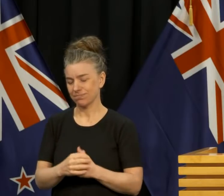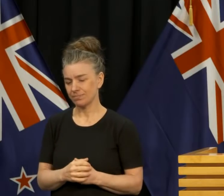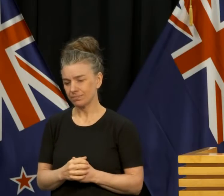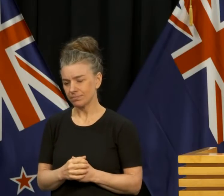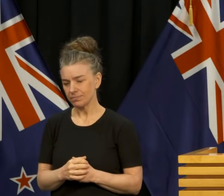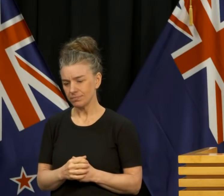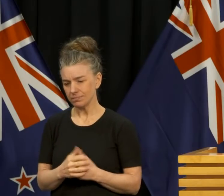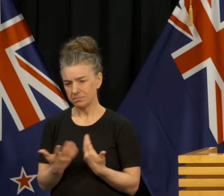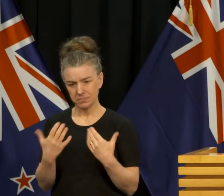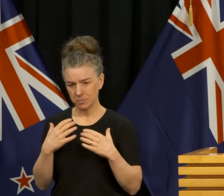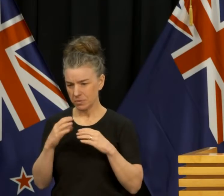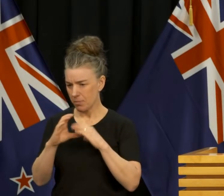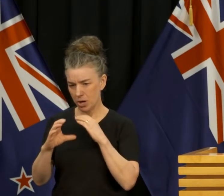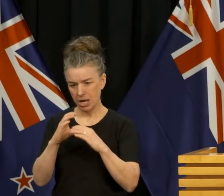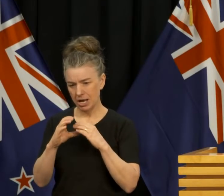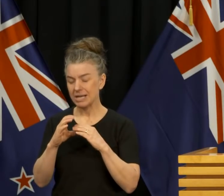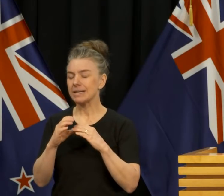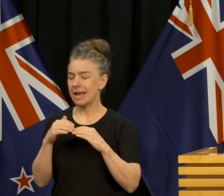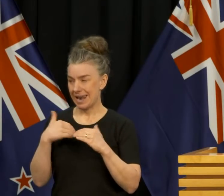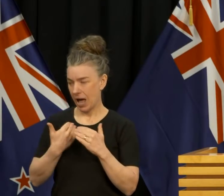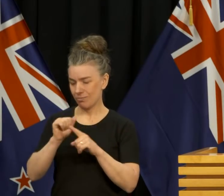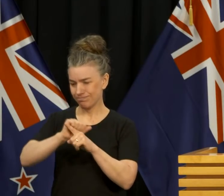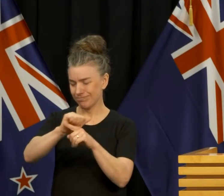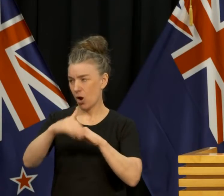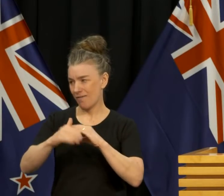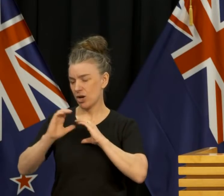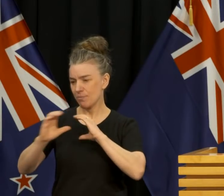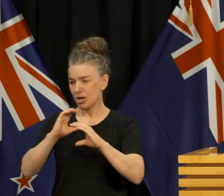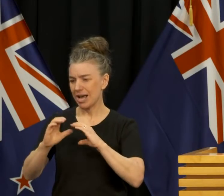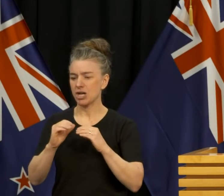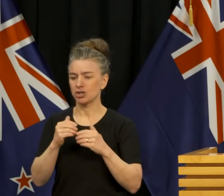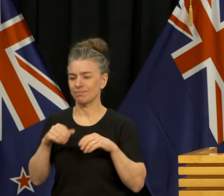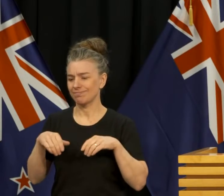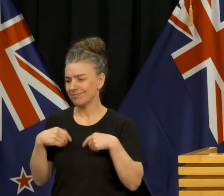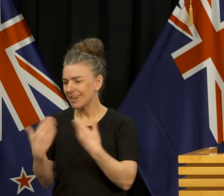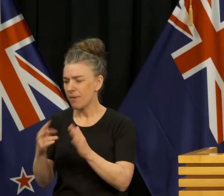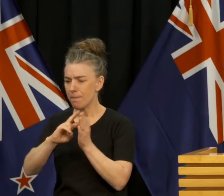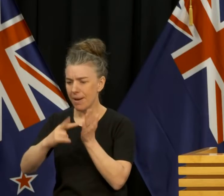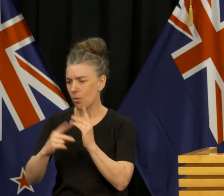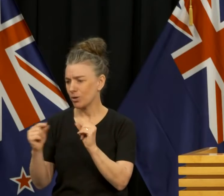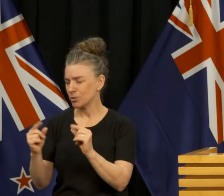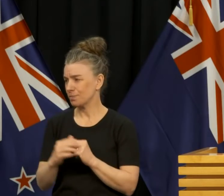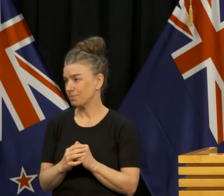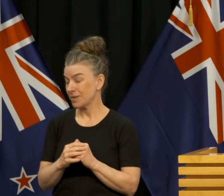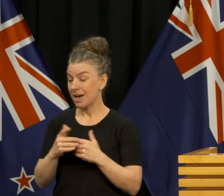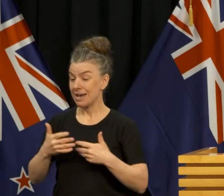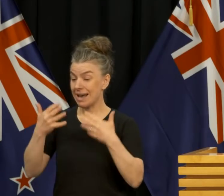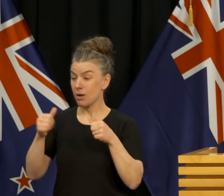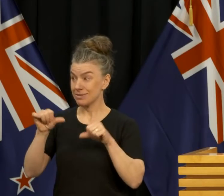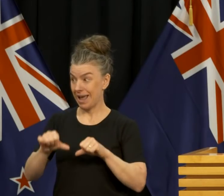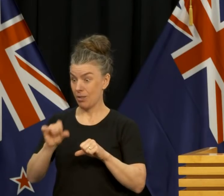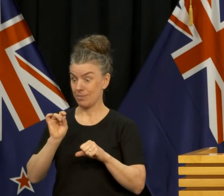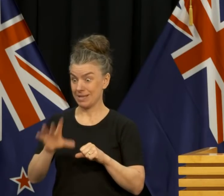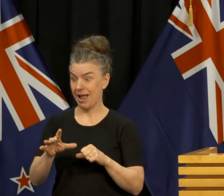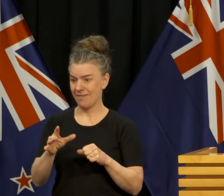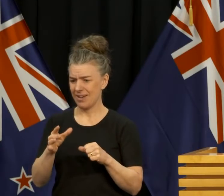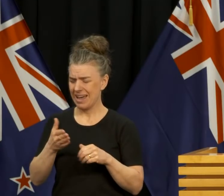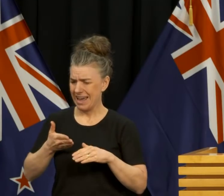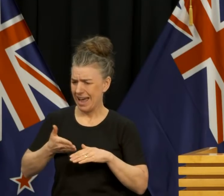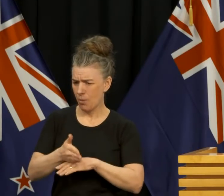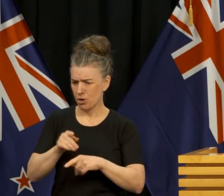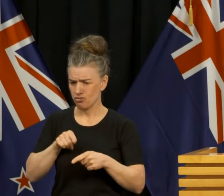this, and that's now been tightened up. I think Countdown have worked very hard to do the right